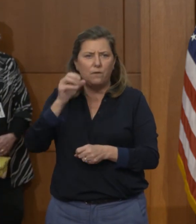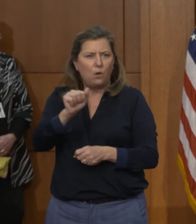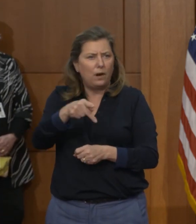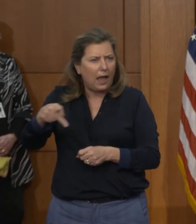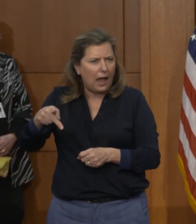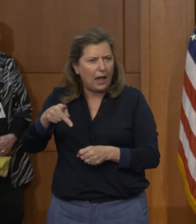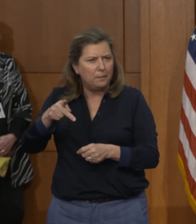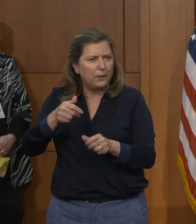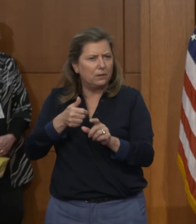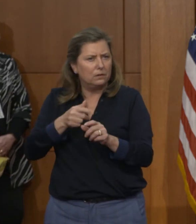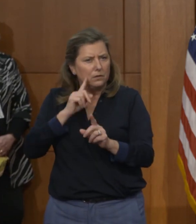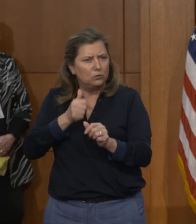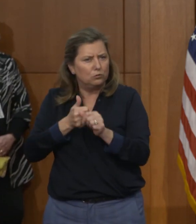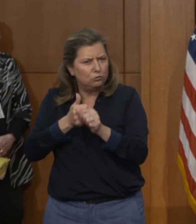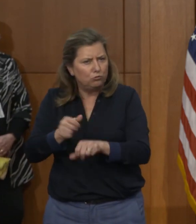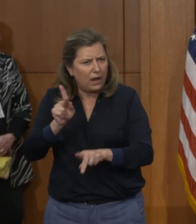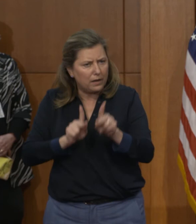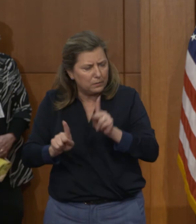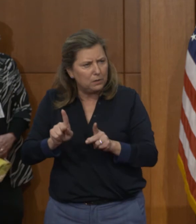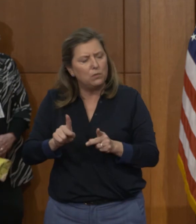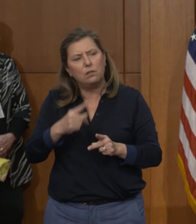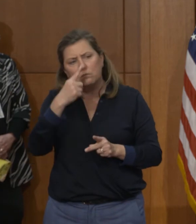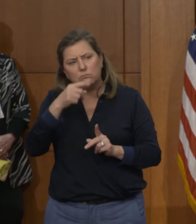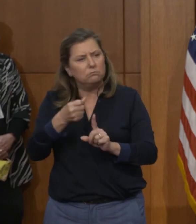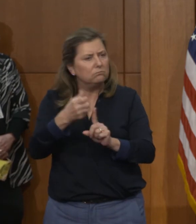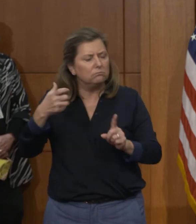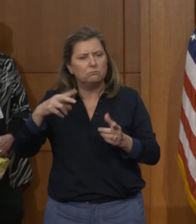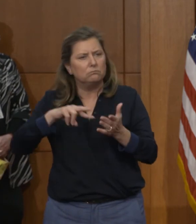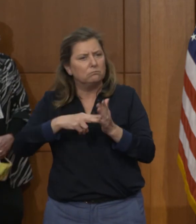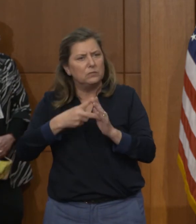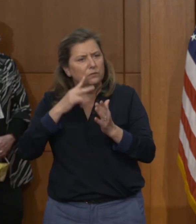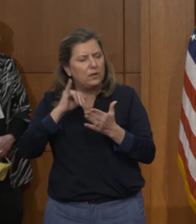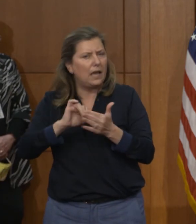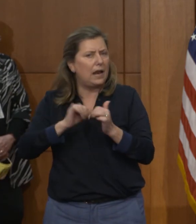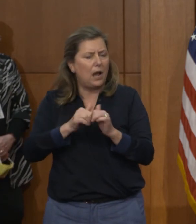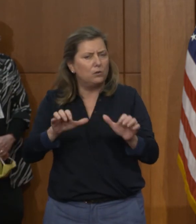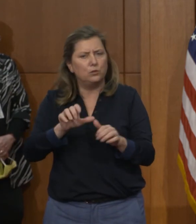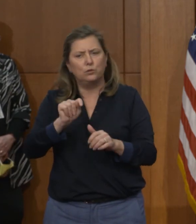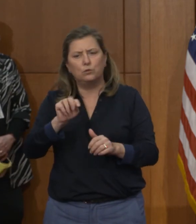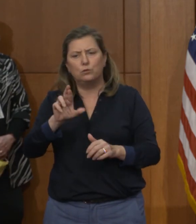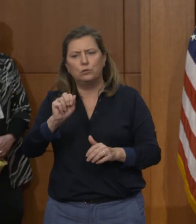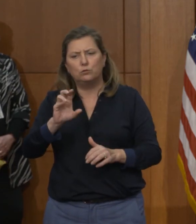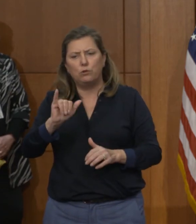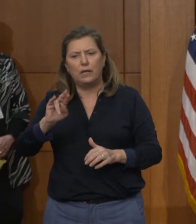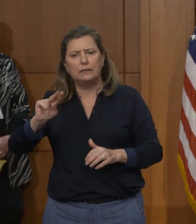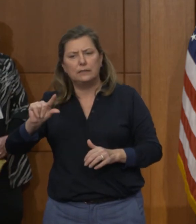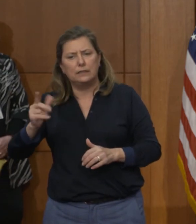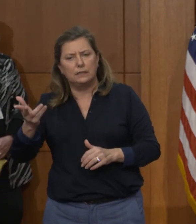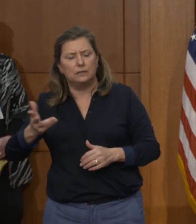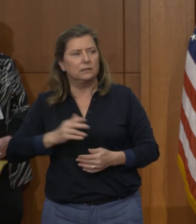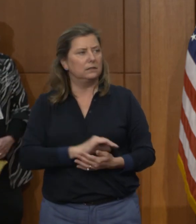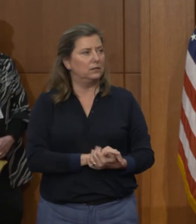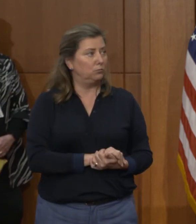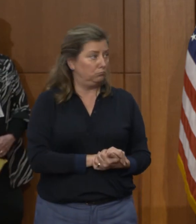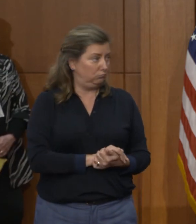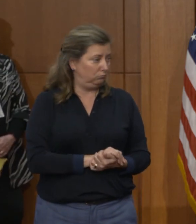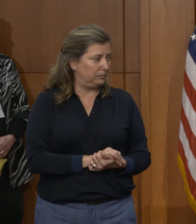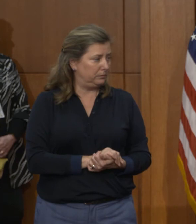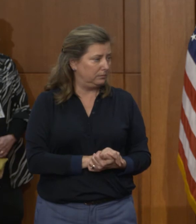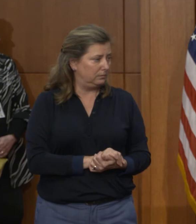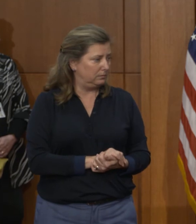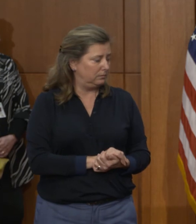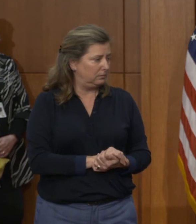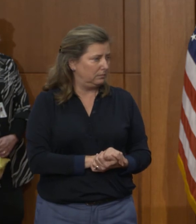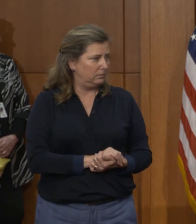track people and their risk. Can you expand on what the state is planning for tracing? Which one of you wants to? Yeah, I